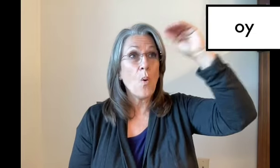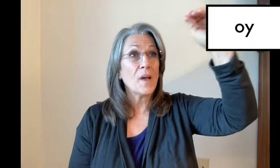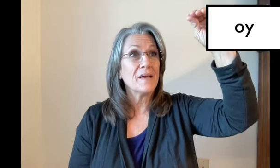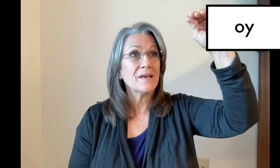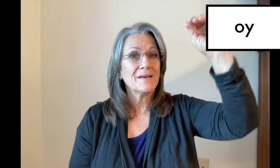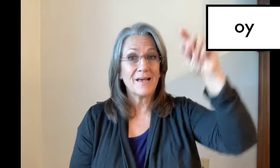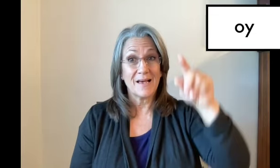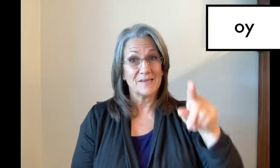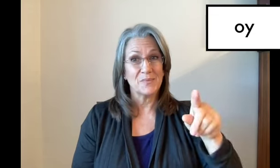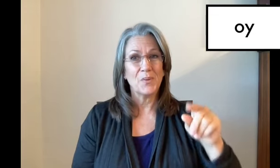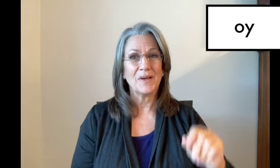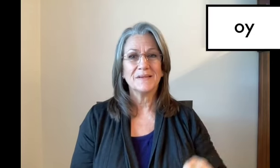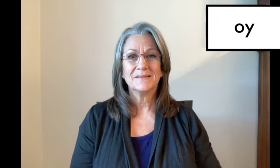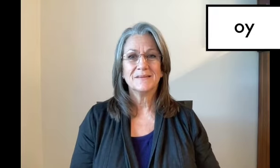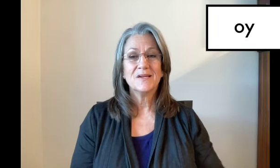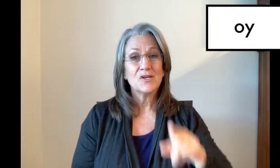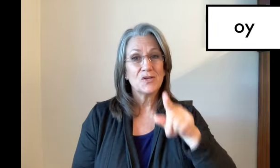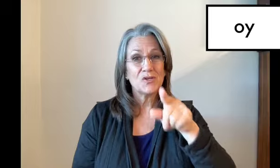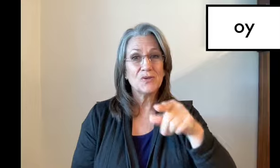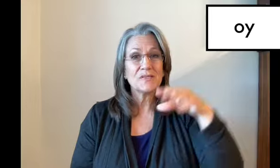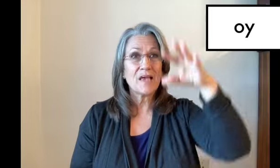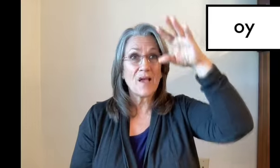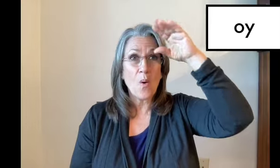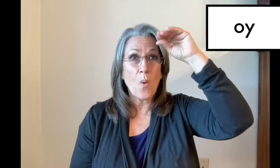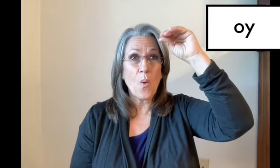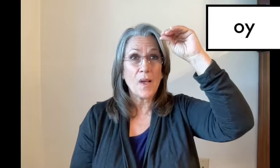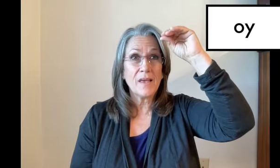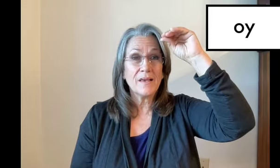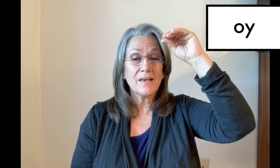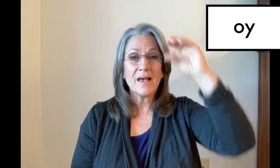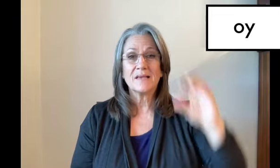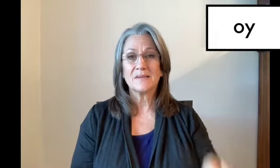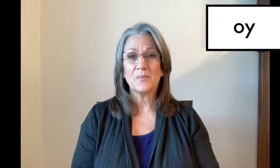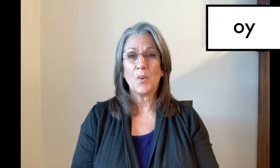oi as in boy. You say oi as in boy.